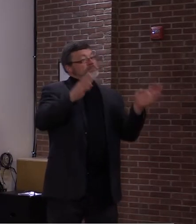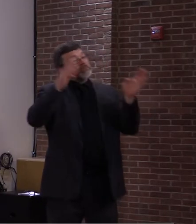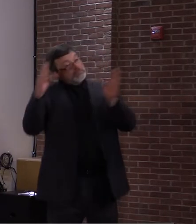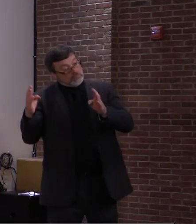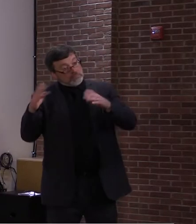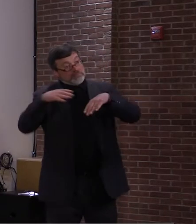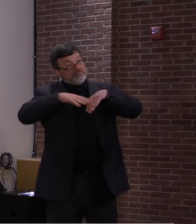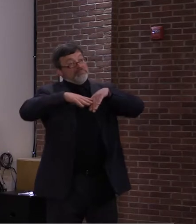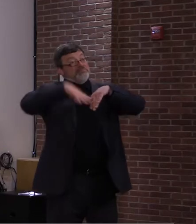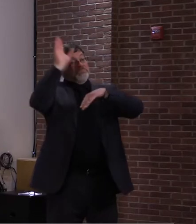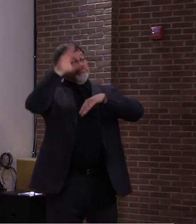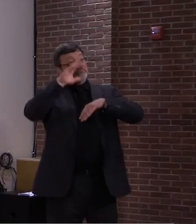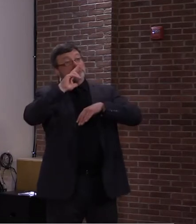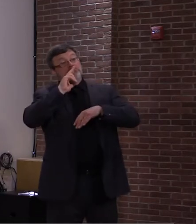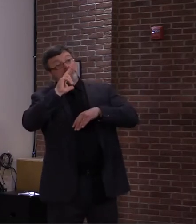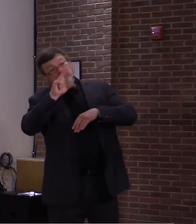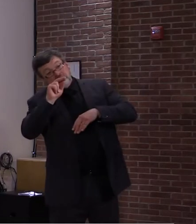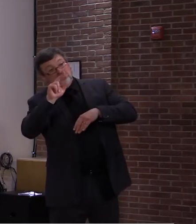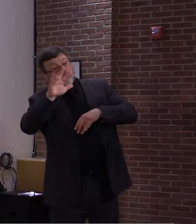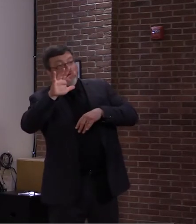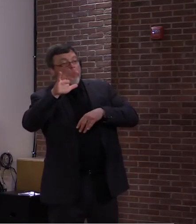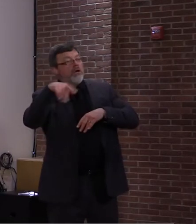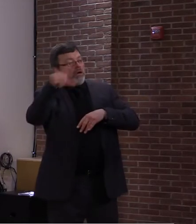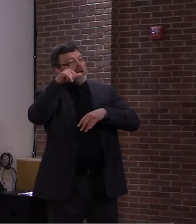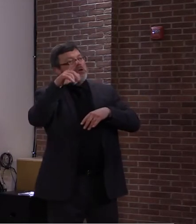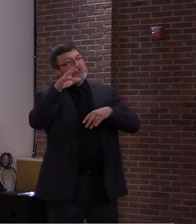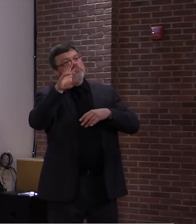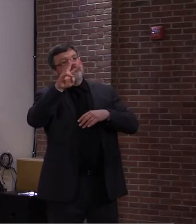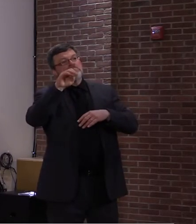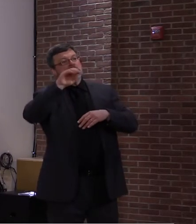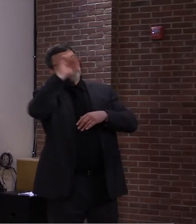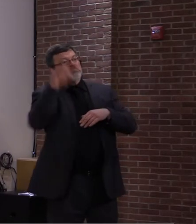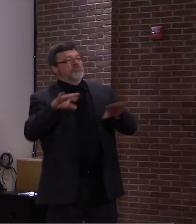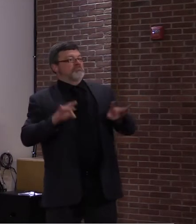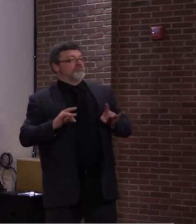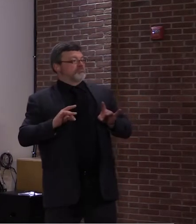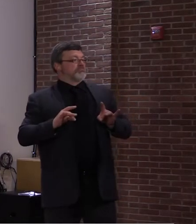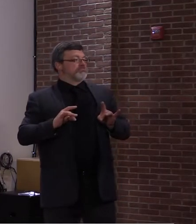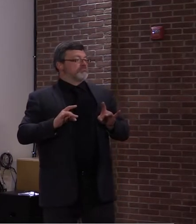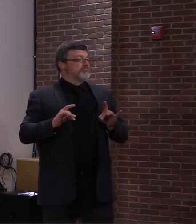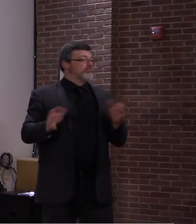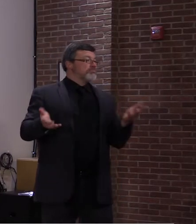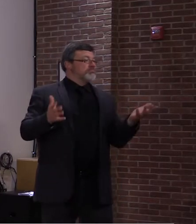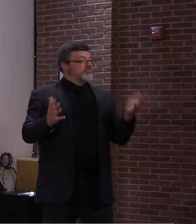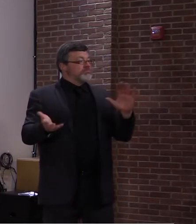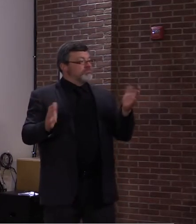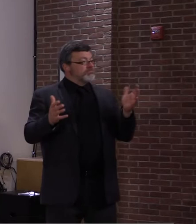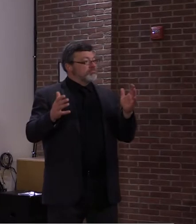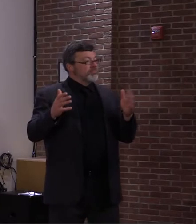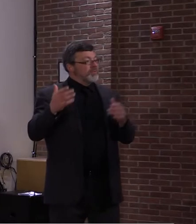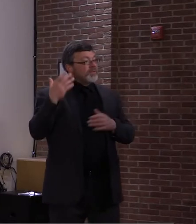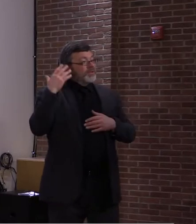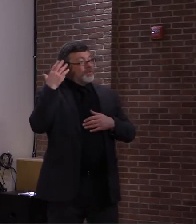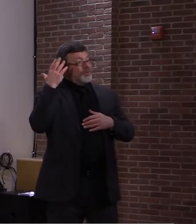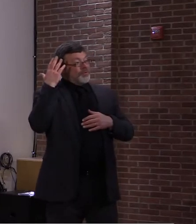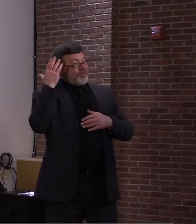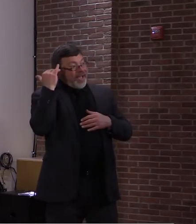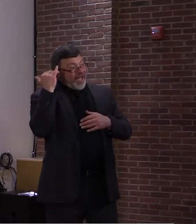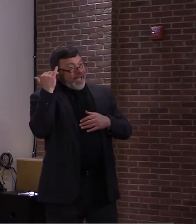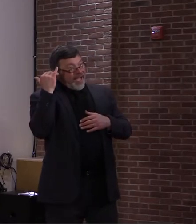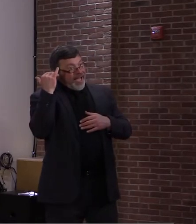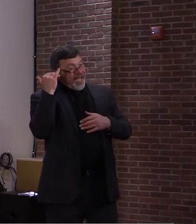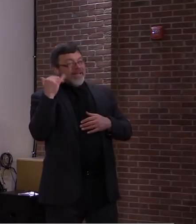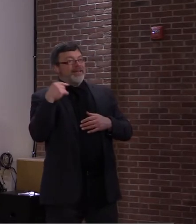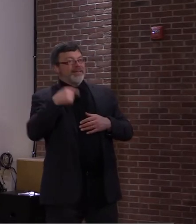Vermont has been below that because of our early success, as you said. Do you think that's something that that goes against our early